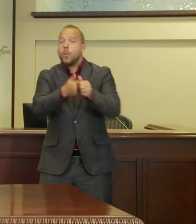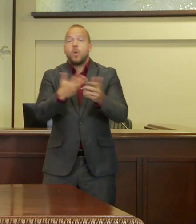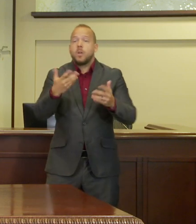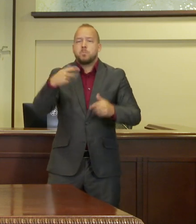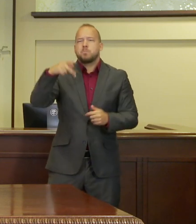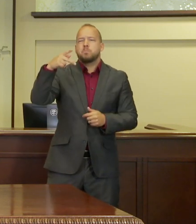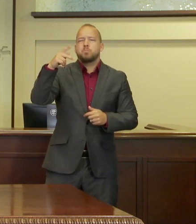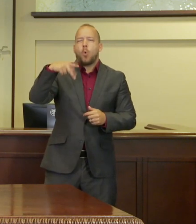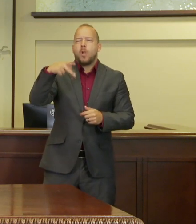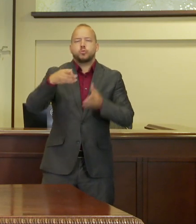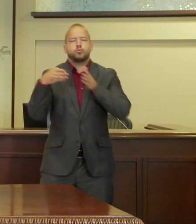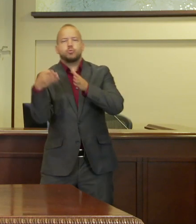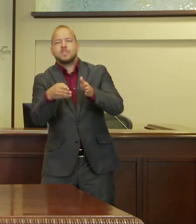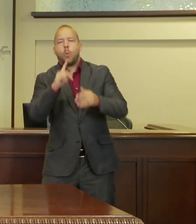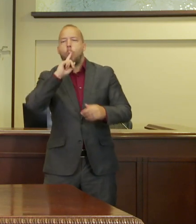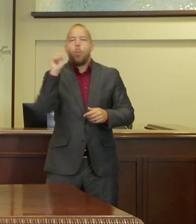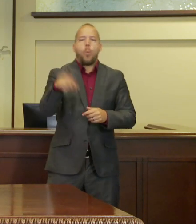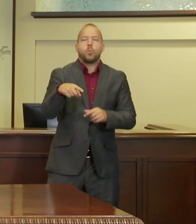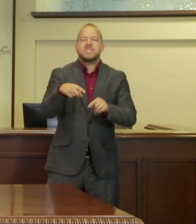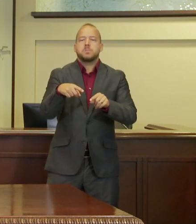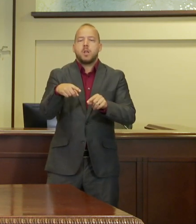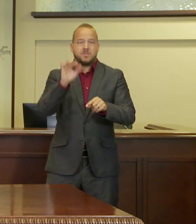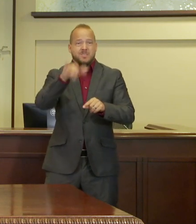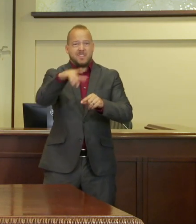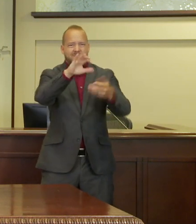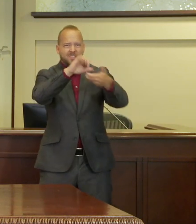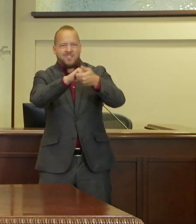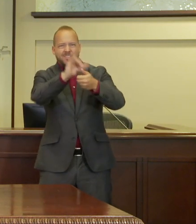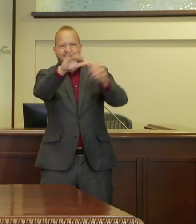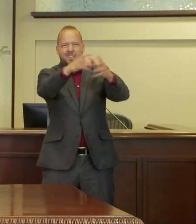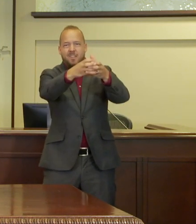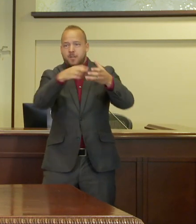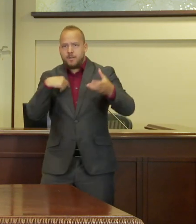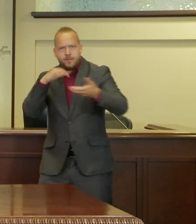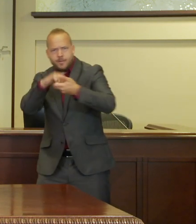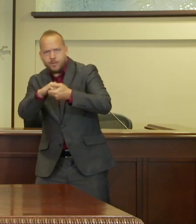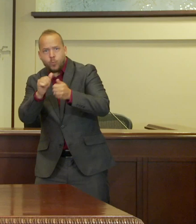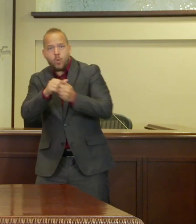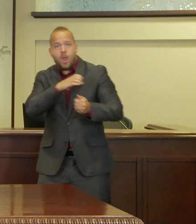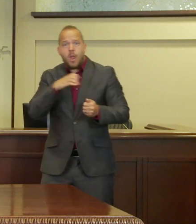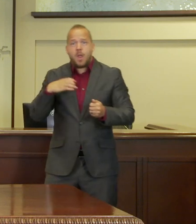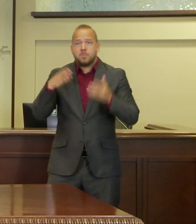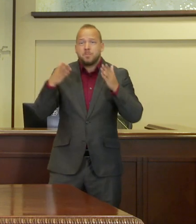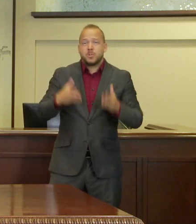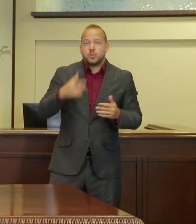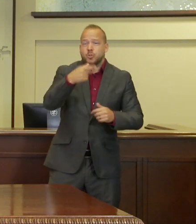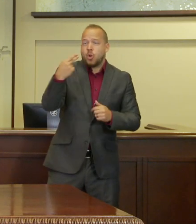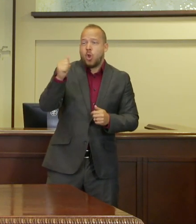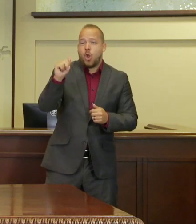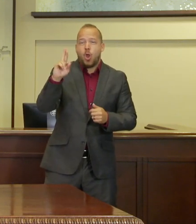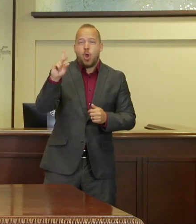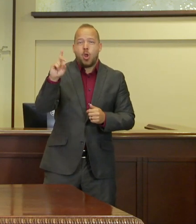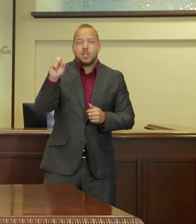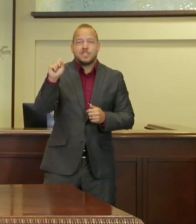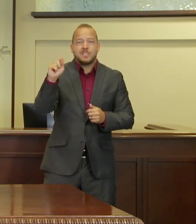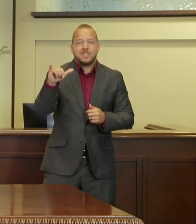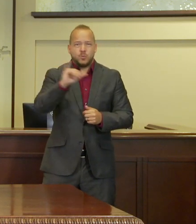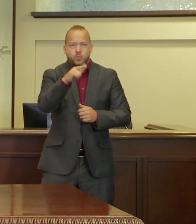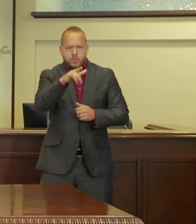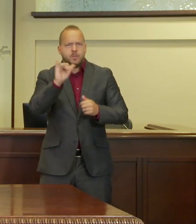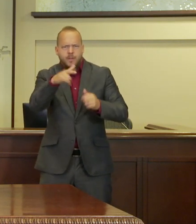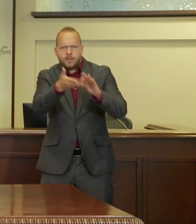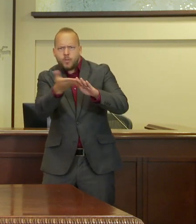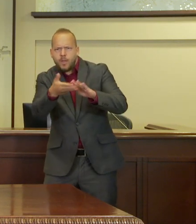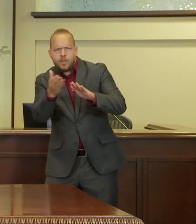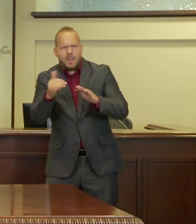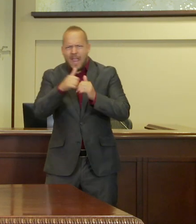in with Commissioner Hardesty and Street Roots and many other organizations to look at how we manage people in crisis on